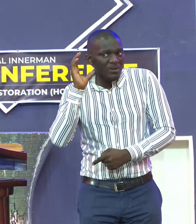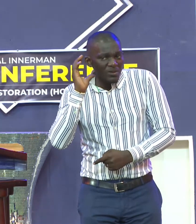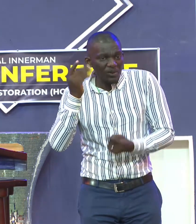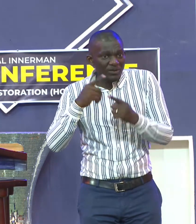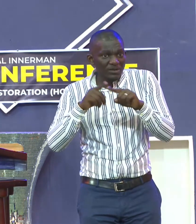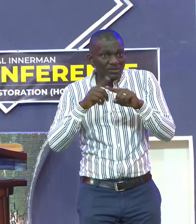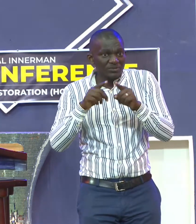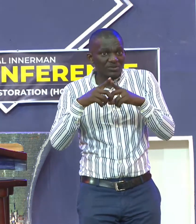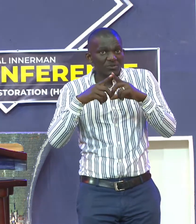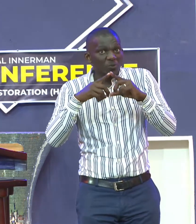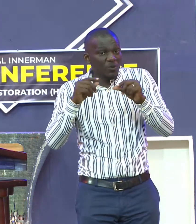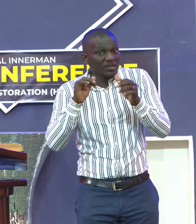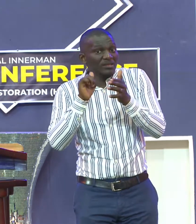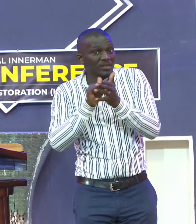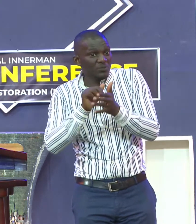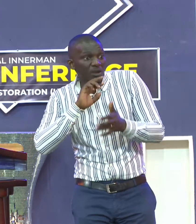and